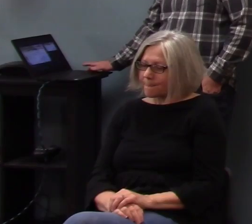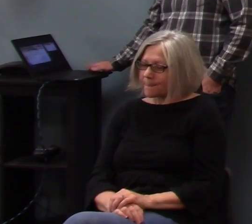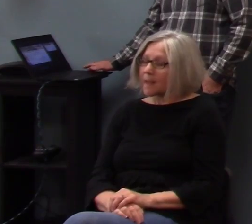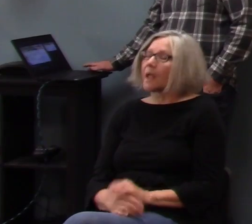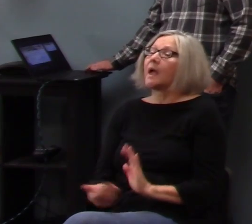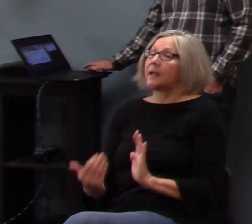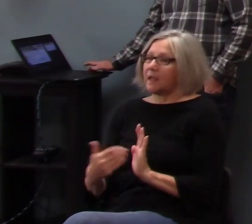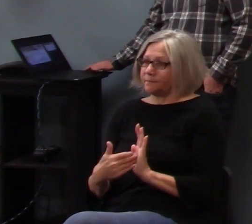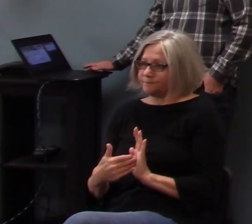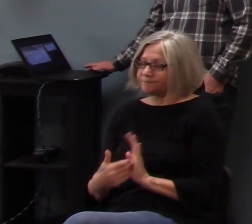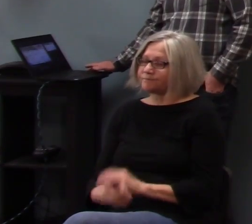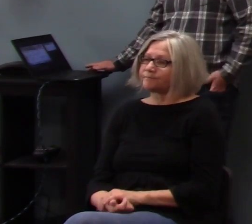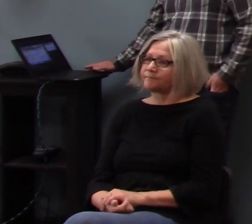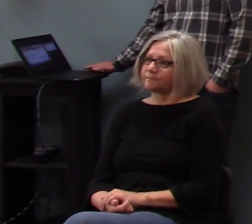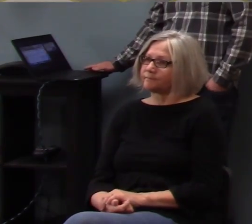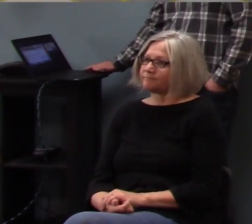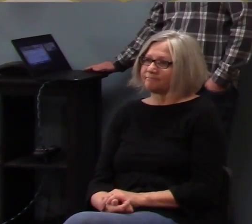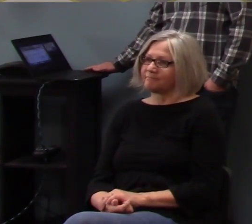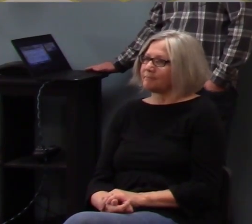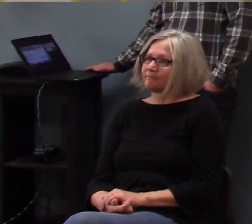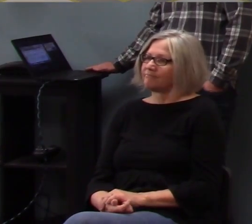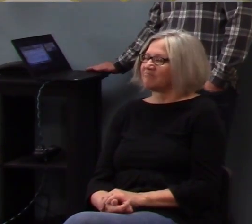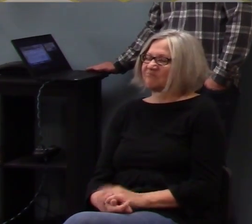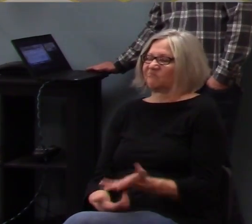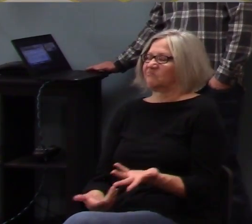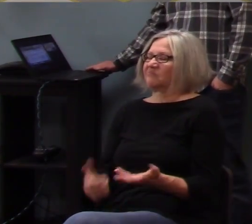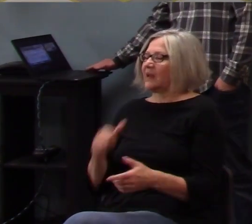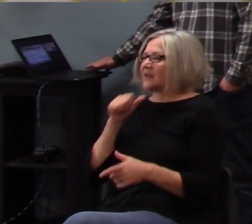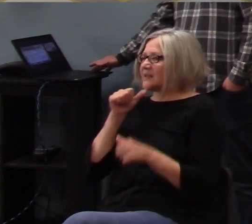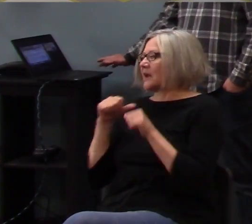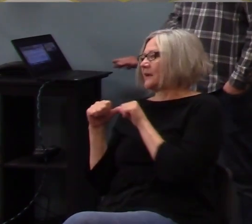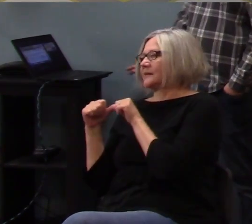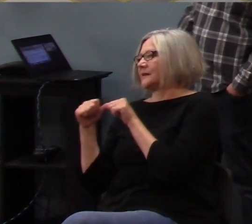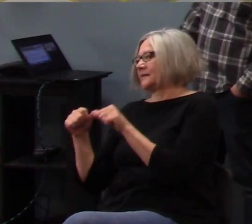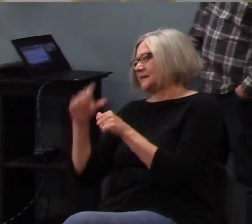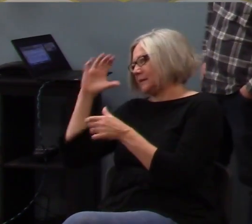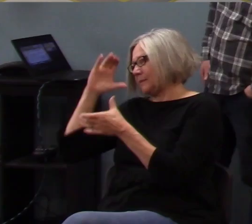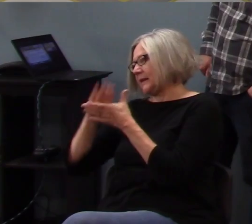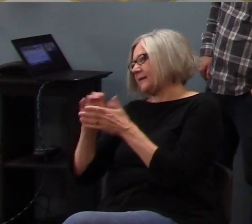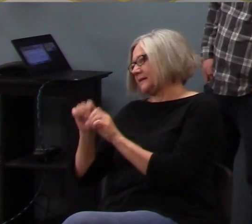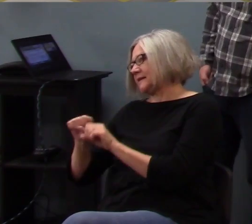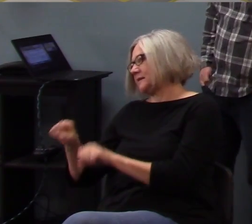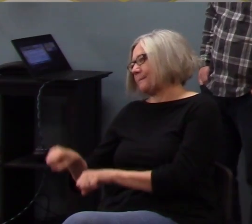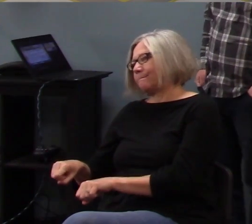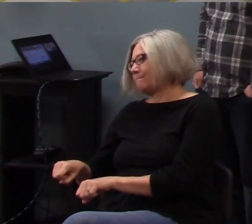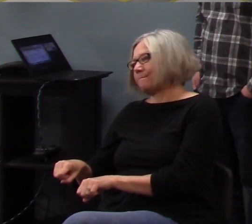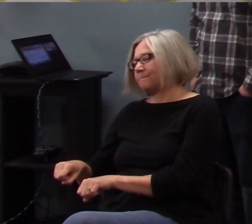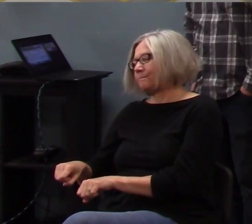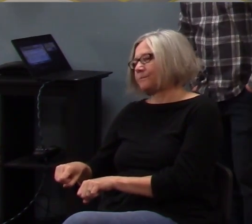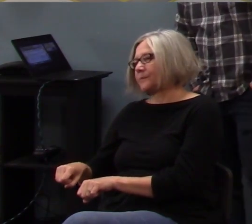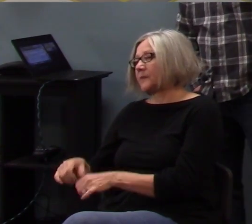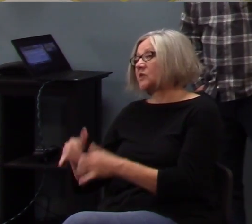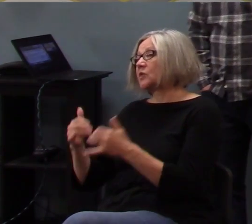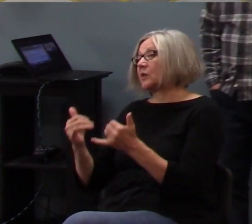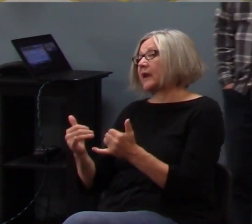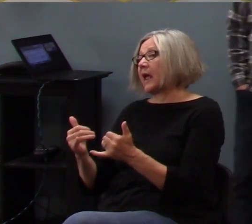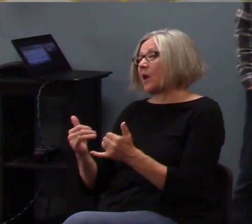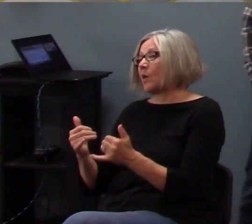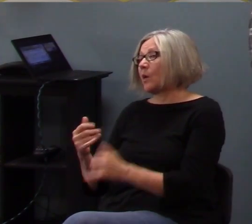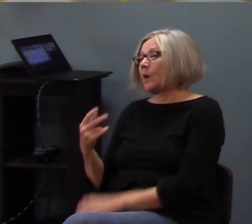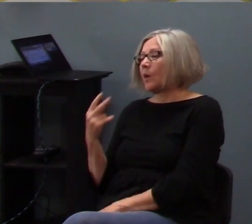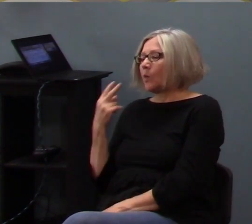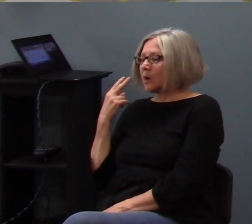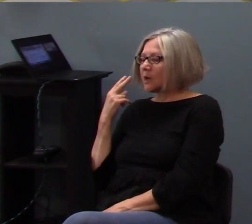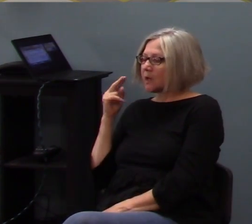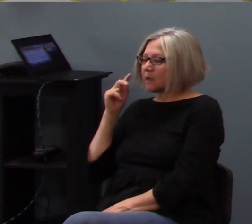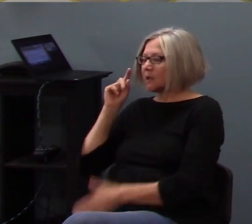So again, I don't think it's a consistent belief system. So we're going to take a look at some challenges to